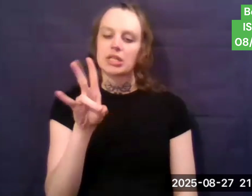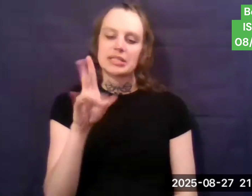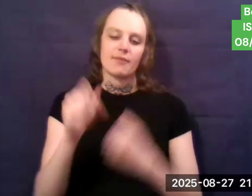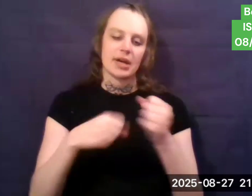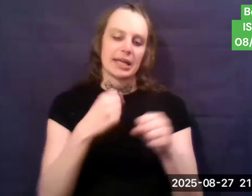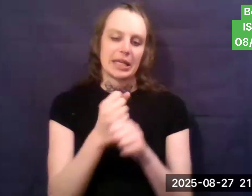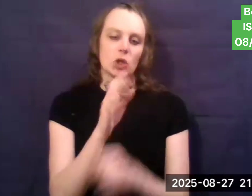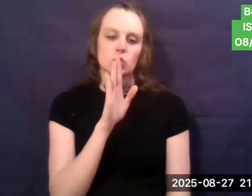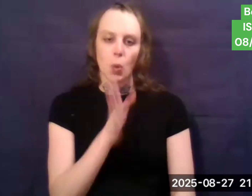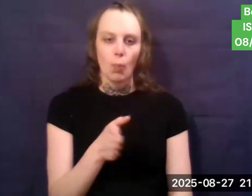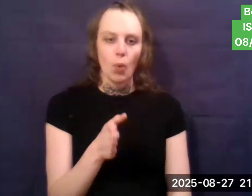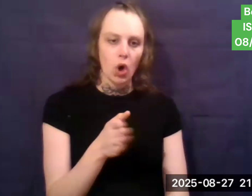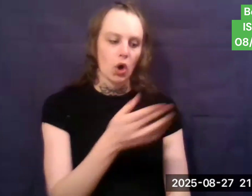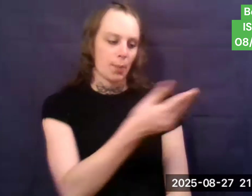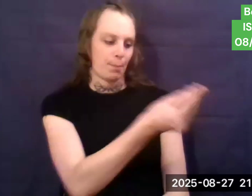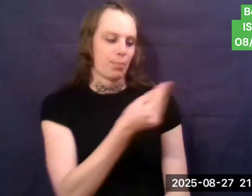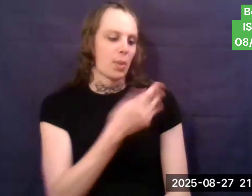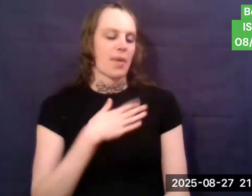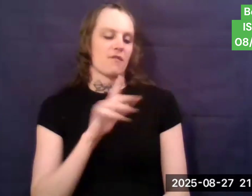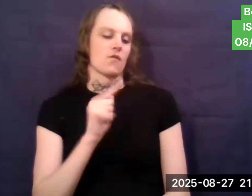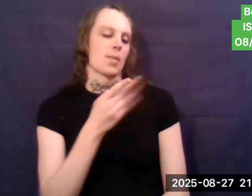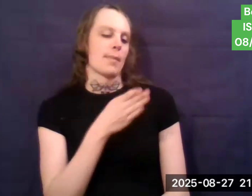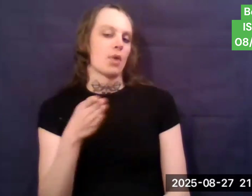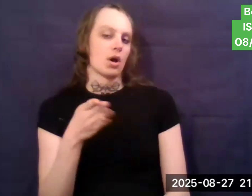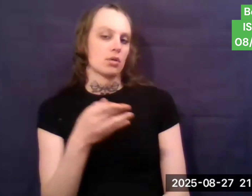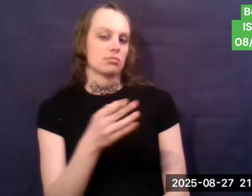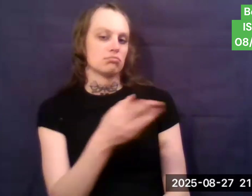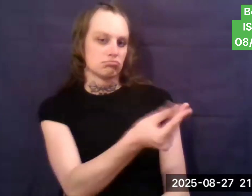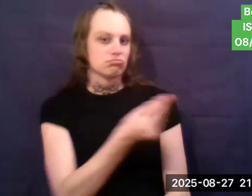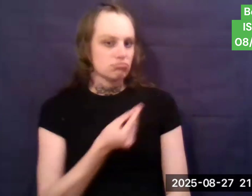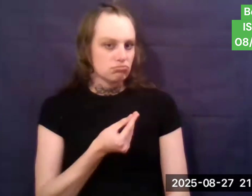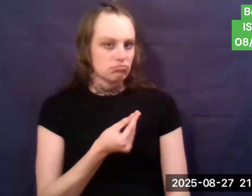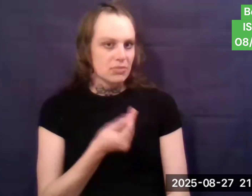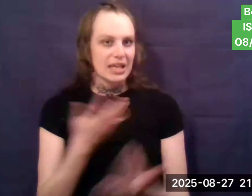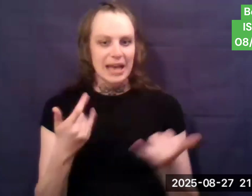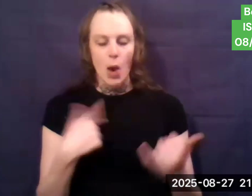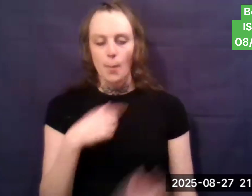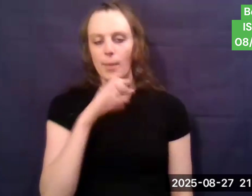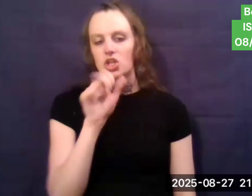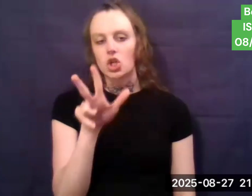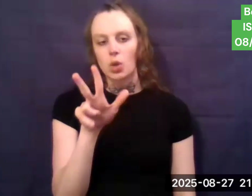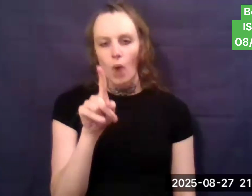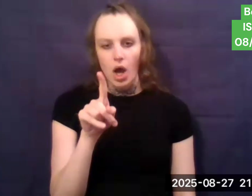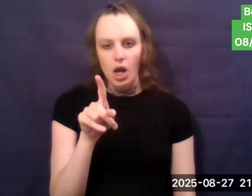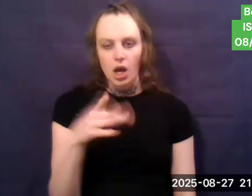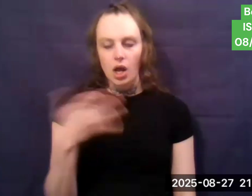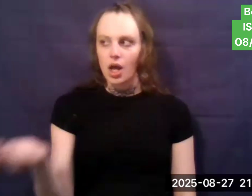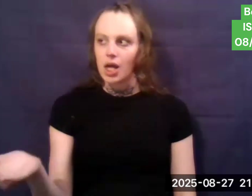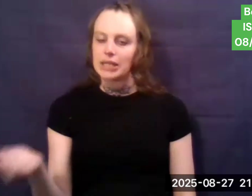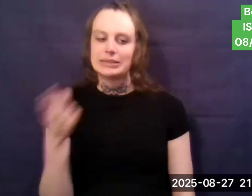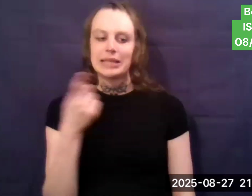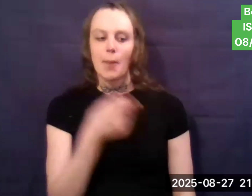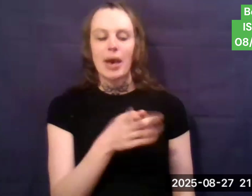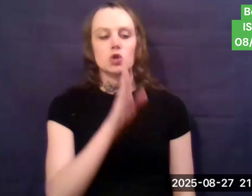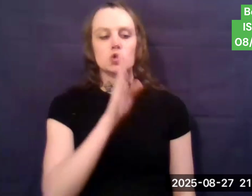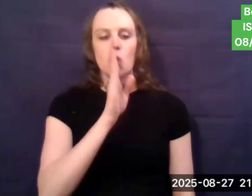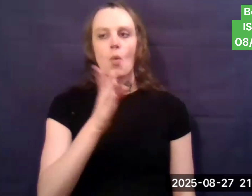gave me my first big book, and I'm only 31 years old. I'm like, dude, you've been sober longer than I've